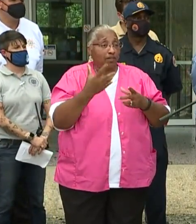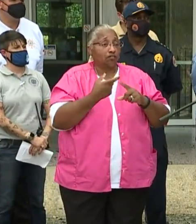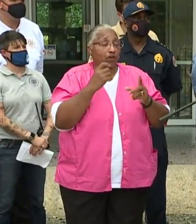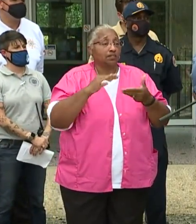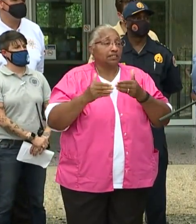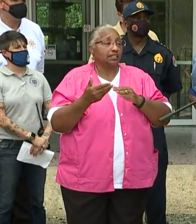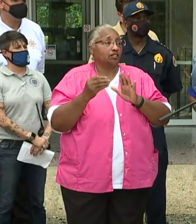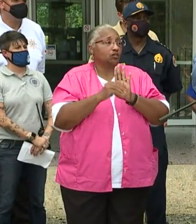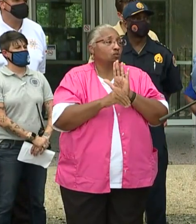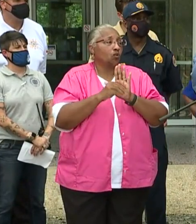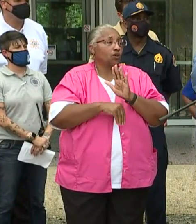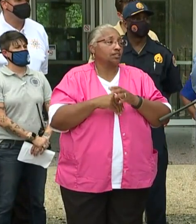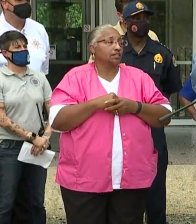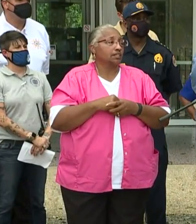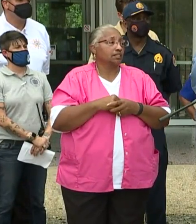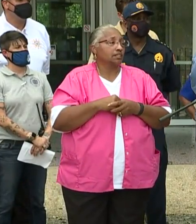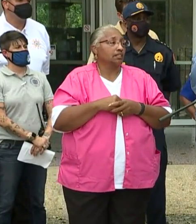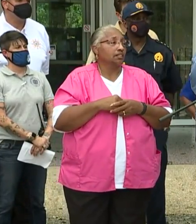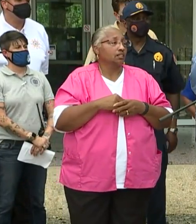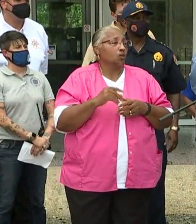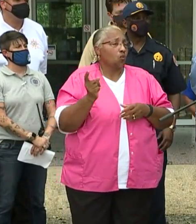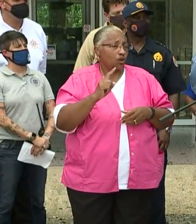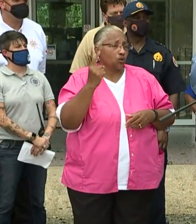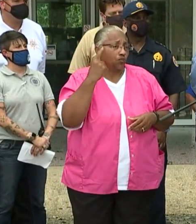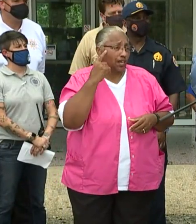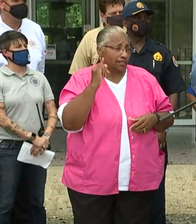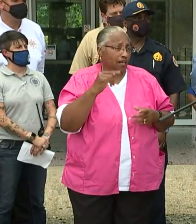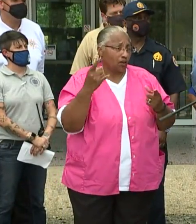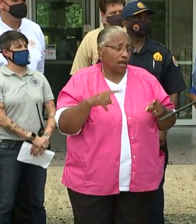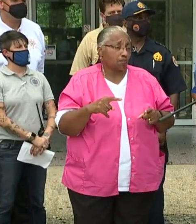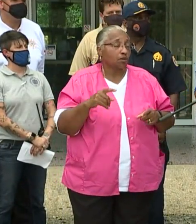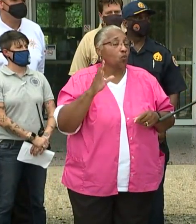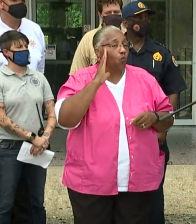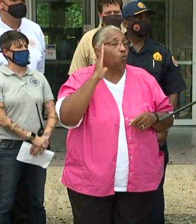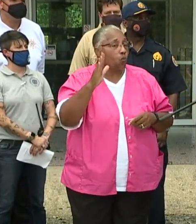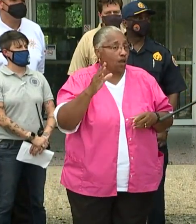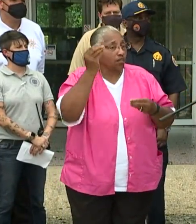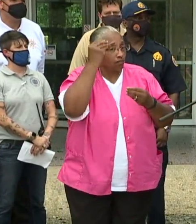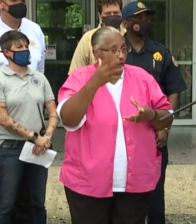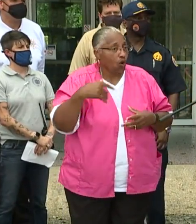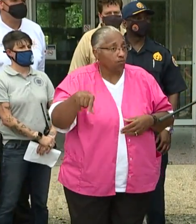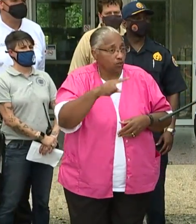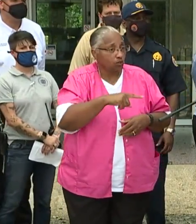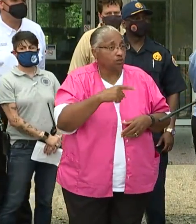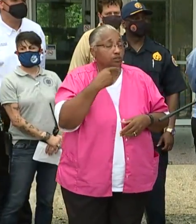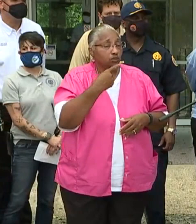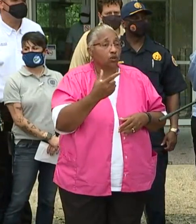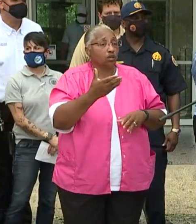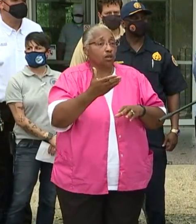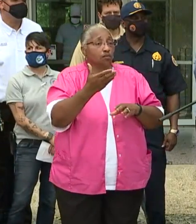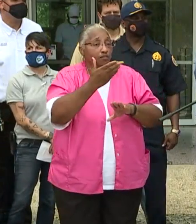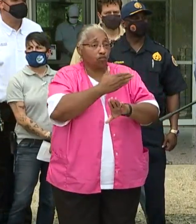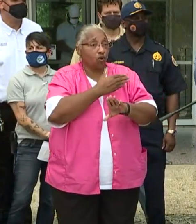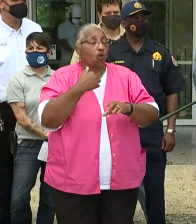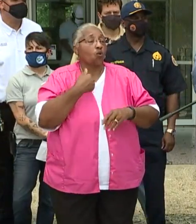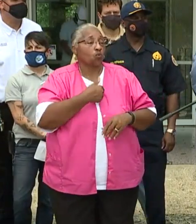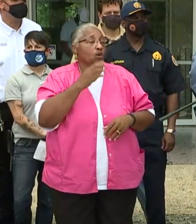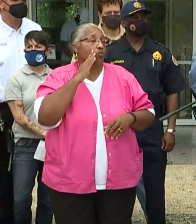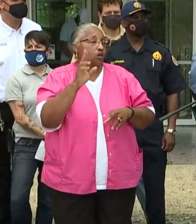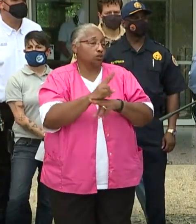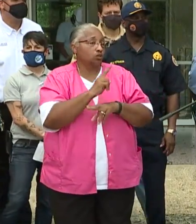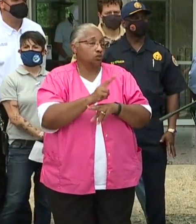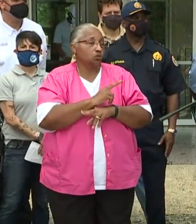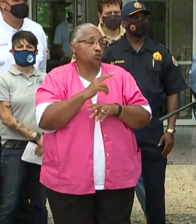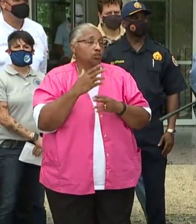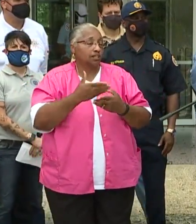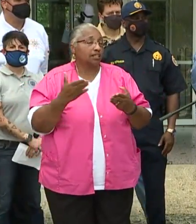do you think those public Wi-Fi places will be? We'll let you know. Exactly. But as I mentioned earlier, we're going to utilize the assets that we